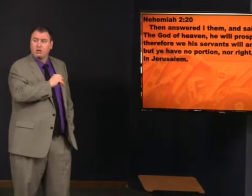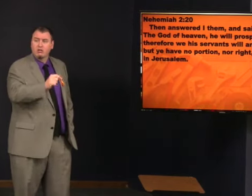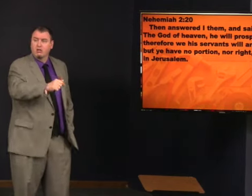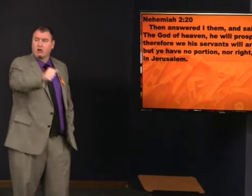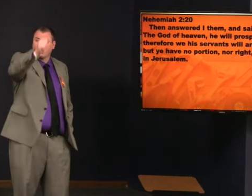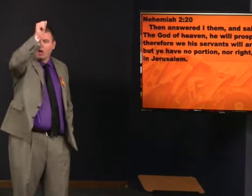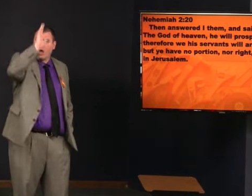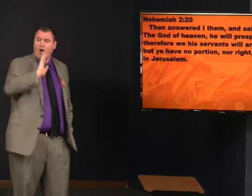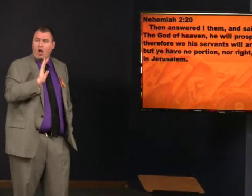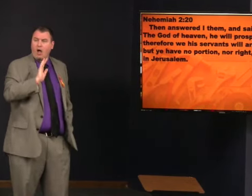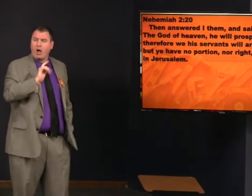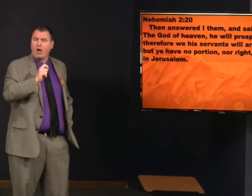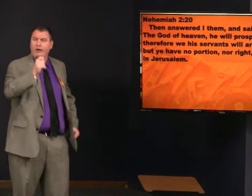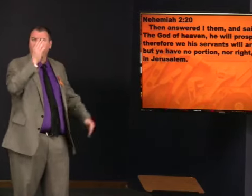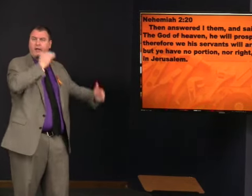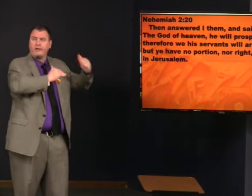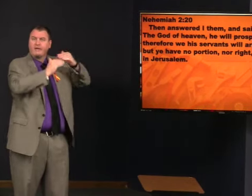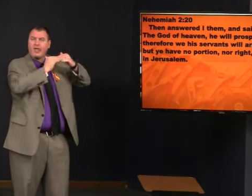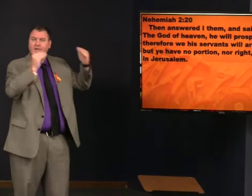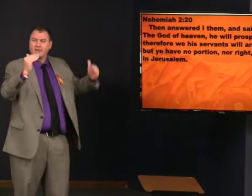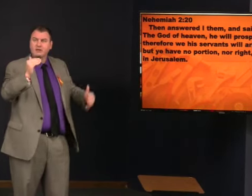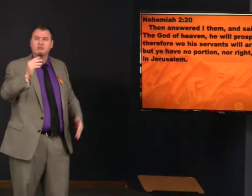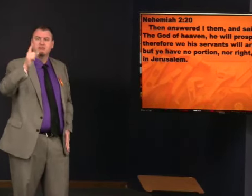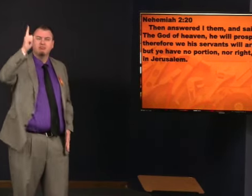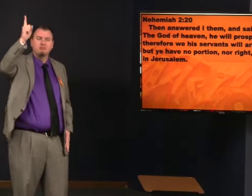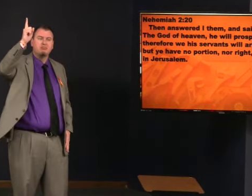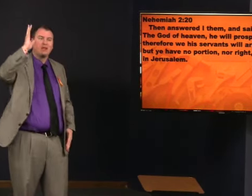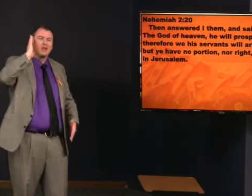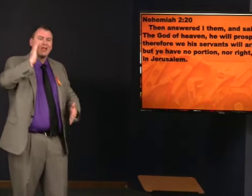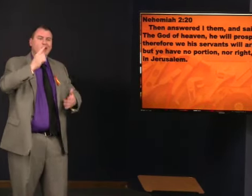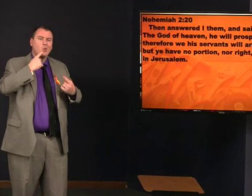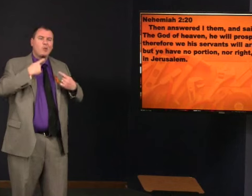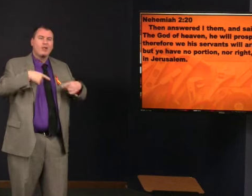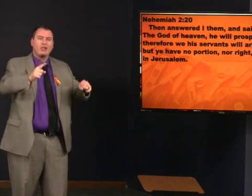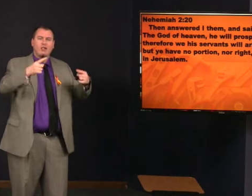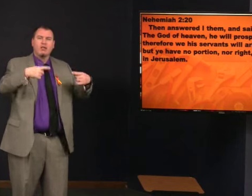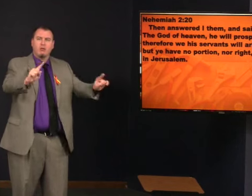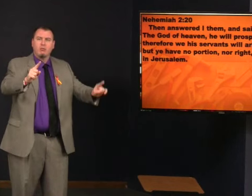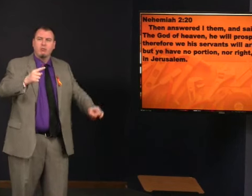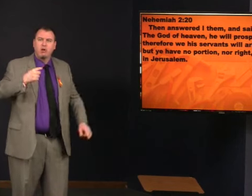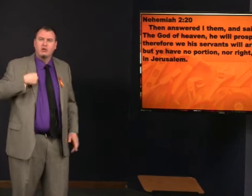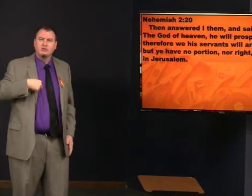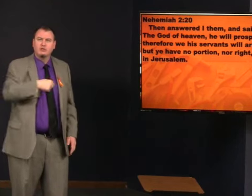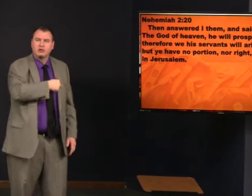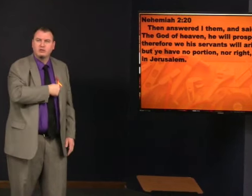them, the God of heaven, he will prosper us.